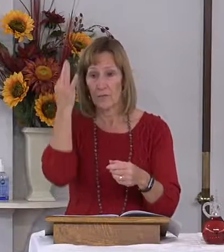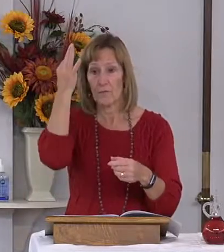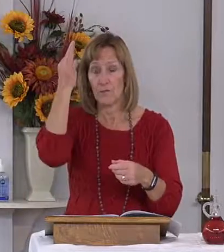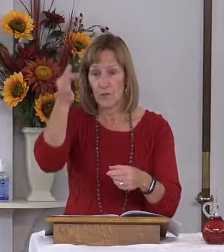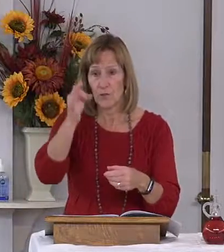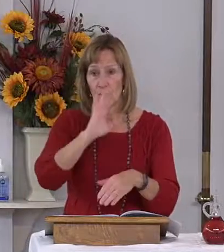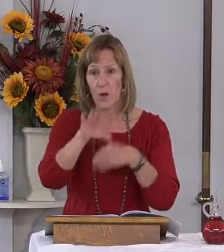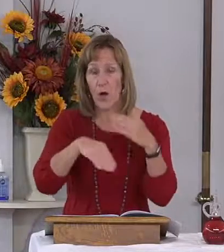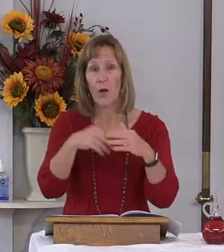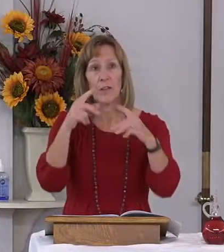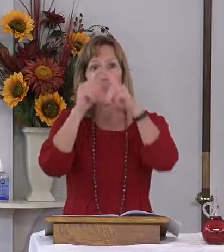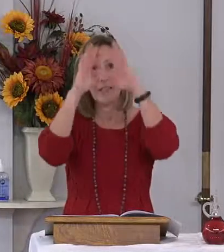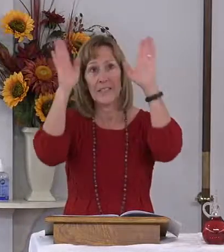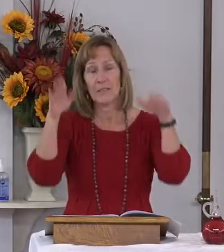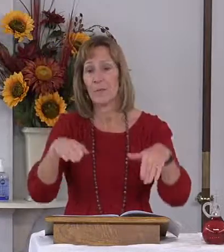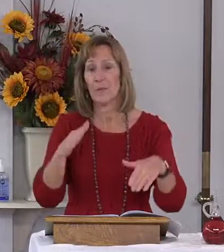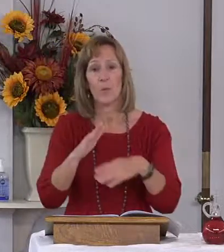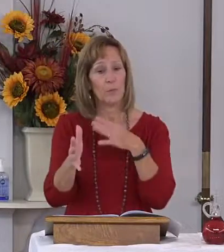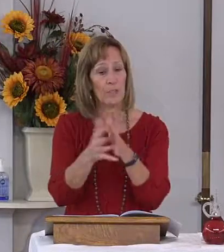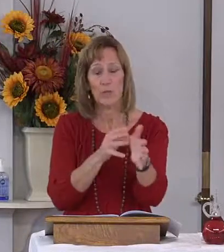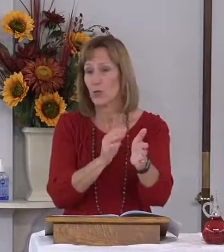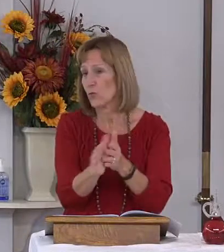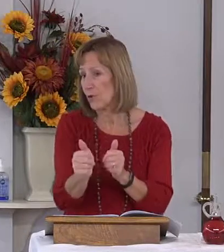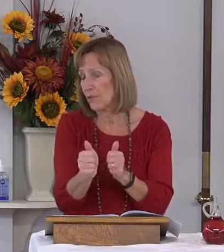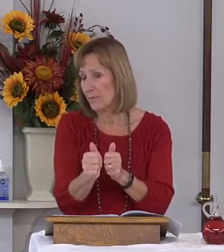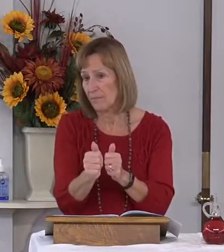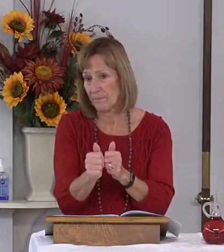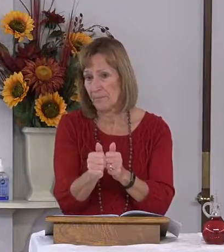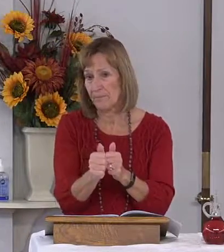its magnificence would be destroyed.